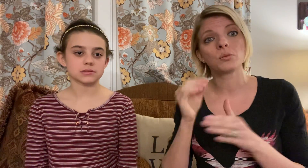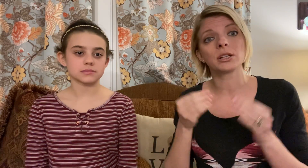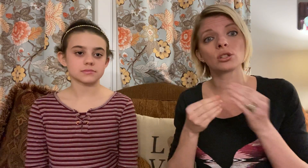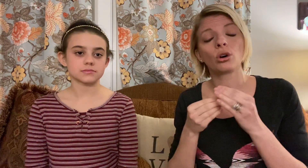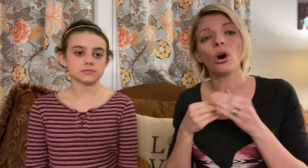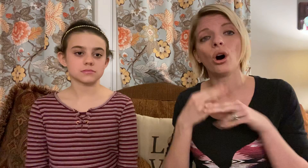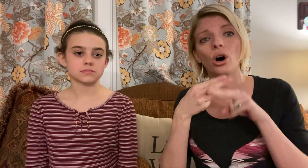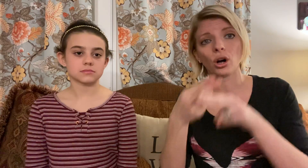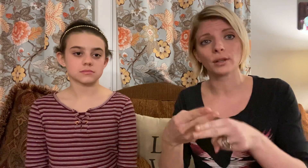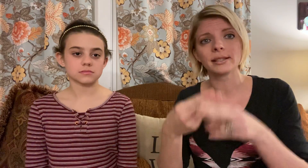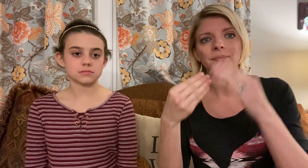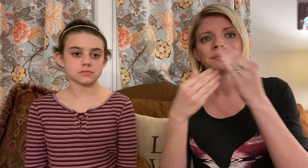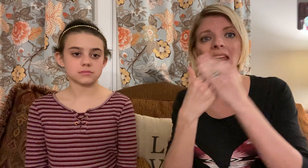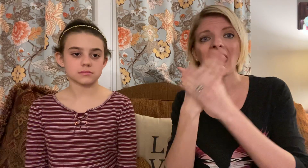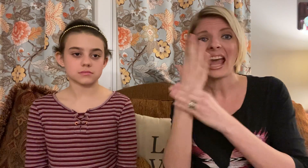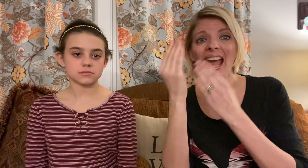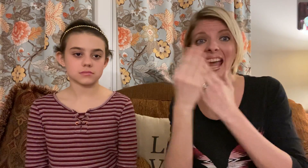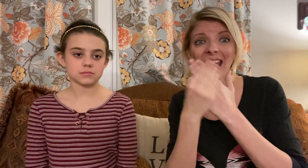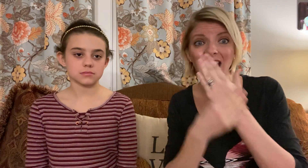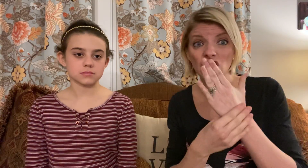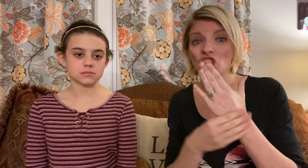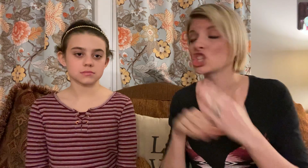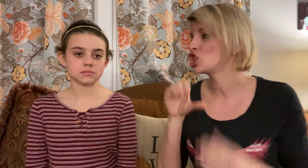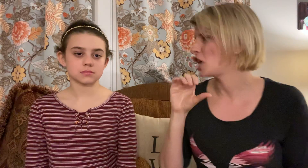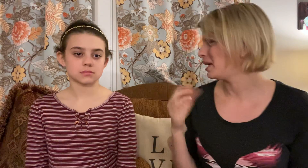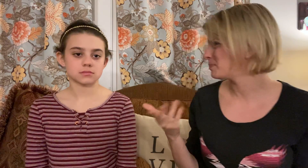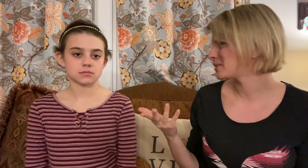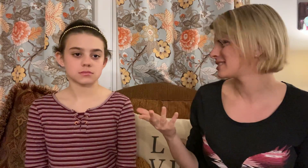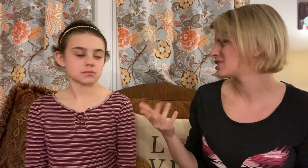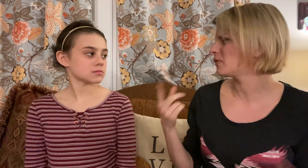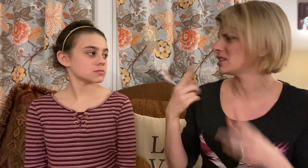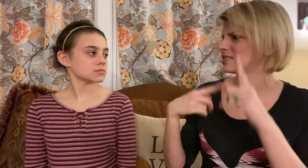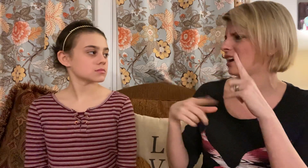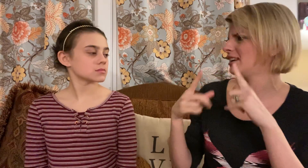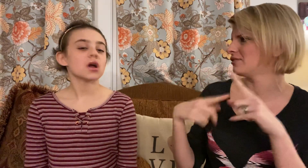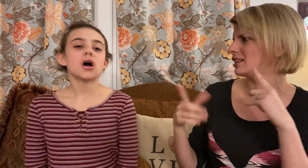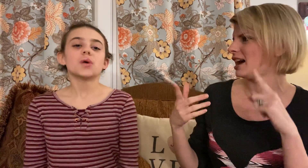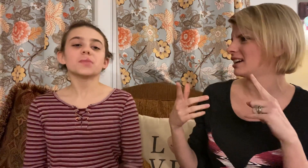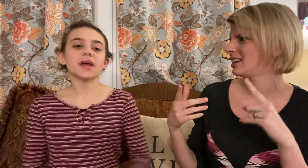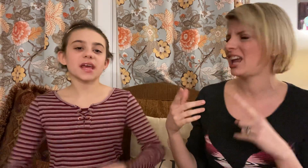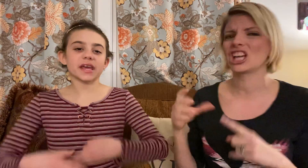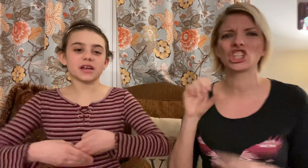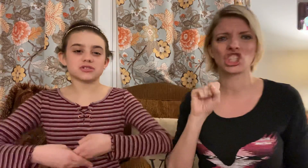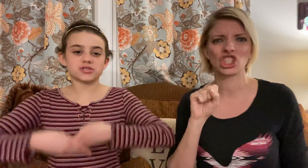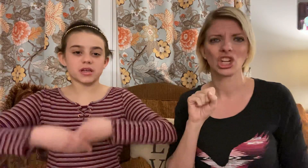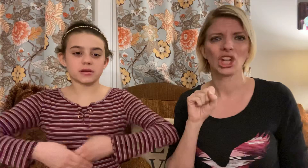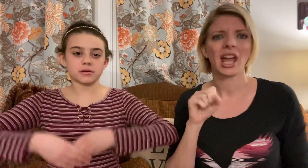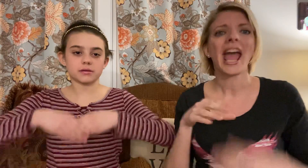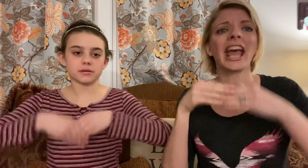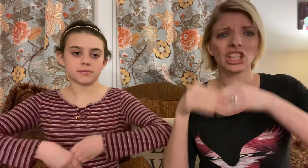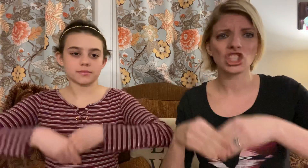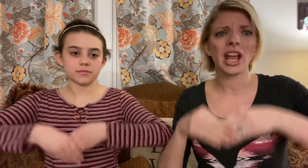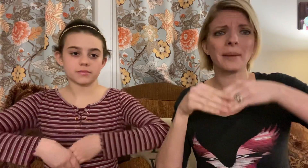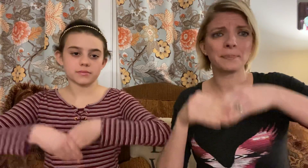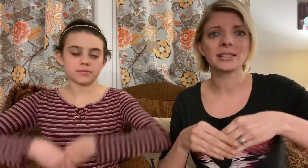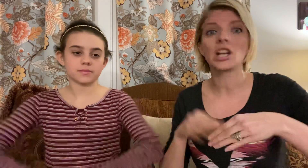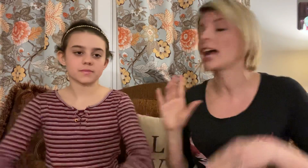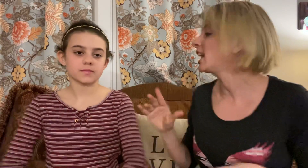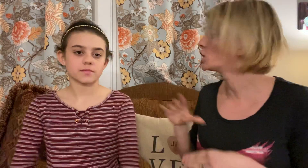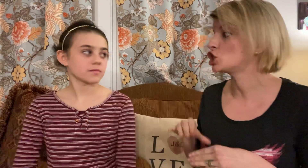what's called hand shapes. Do you have a sign for that? Hand shapes, not